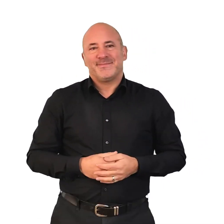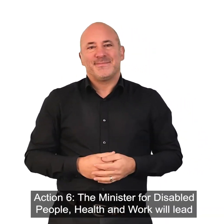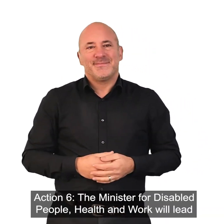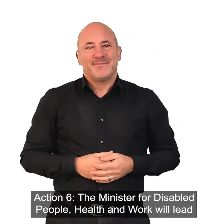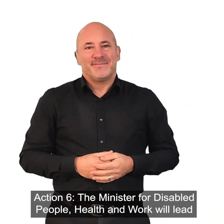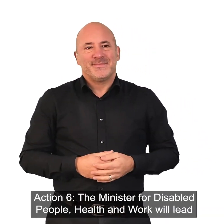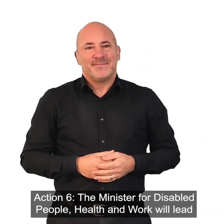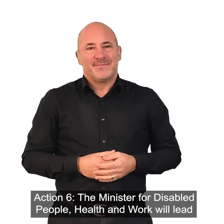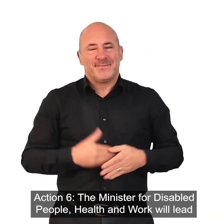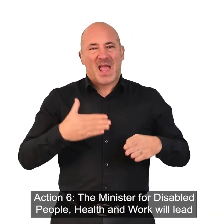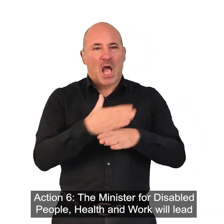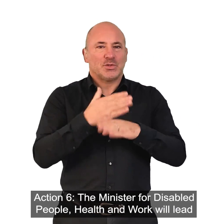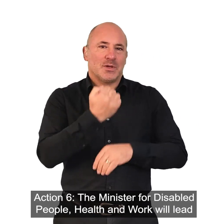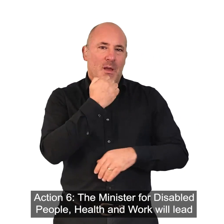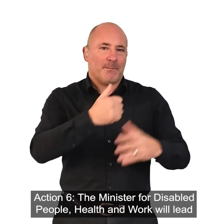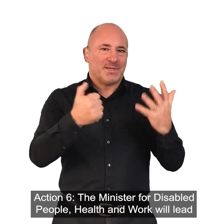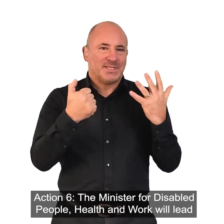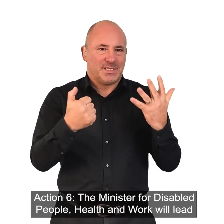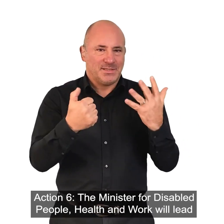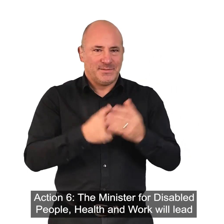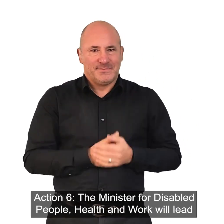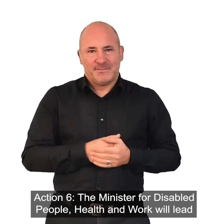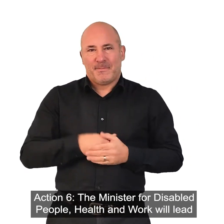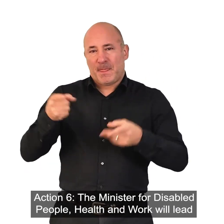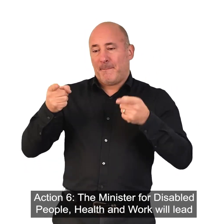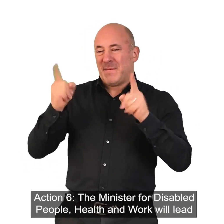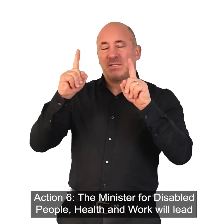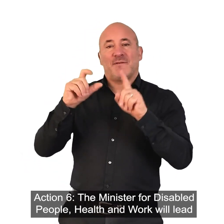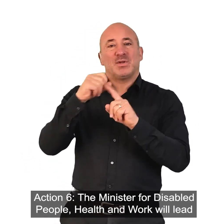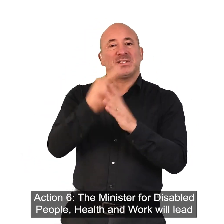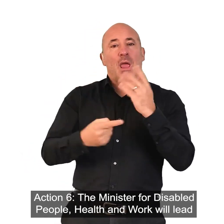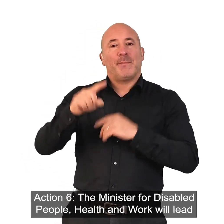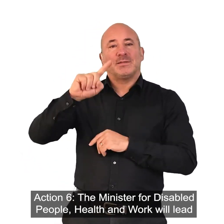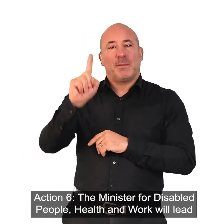Action 6. The Minister for Disabled People, Health and Work will lead